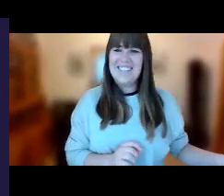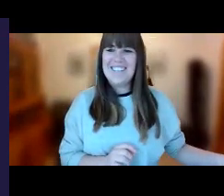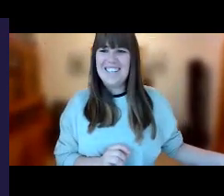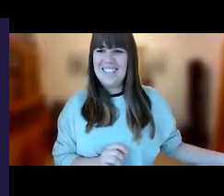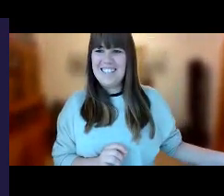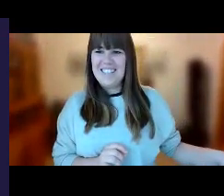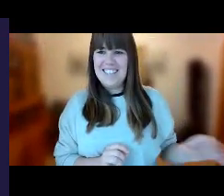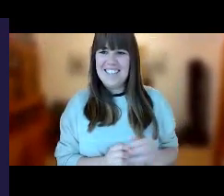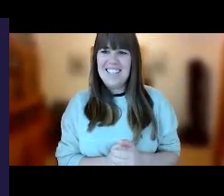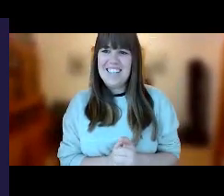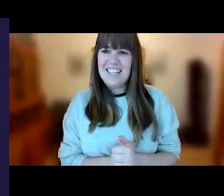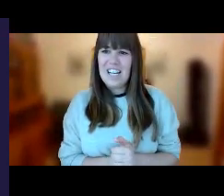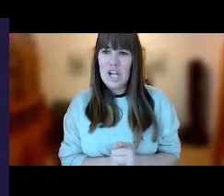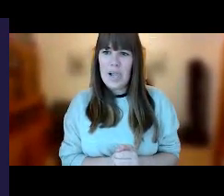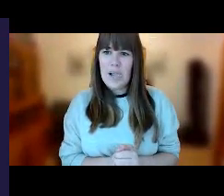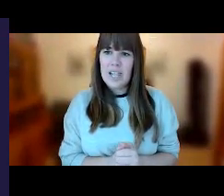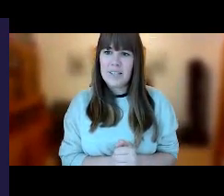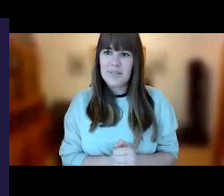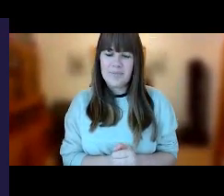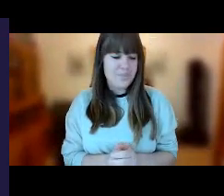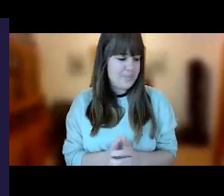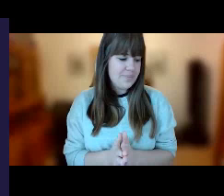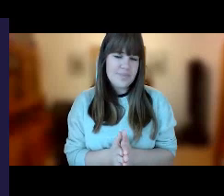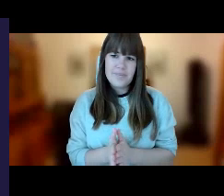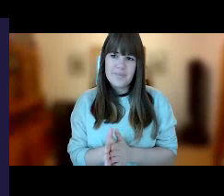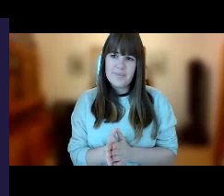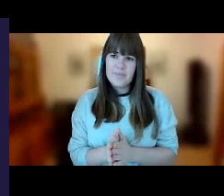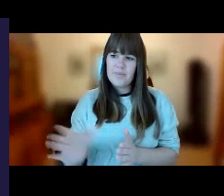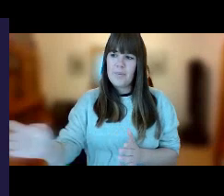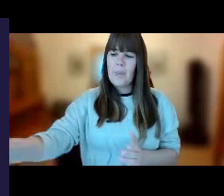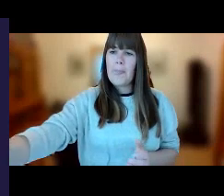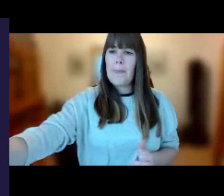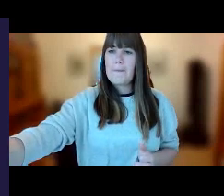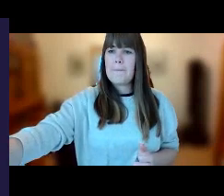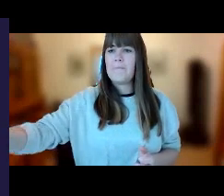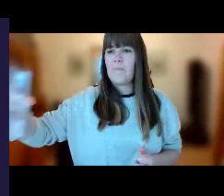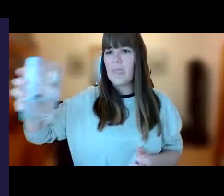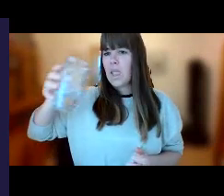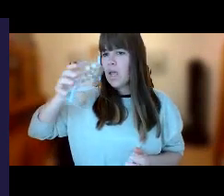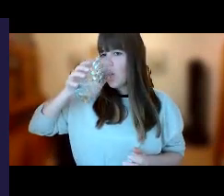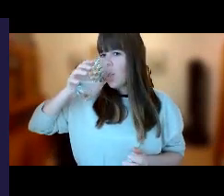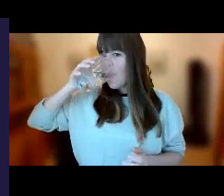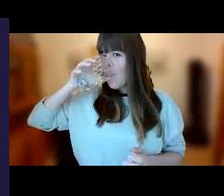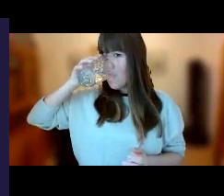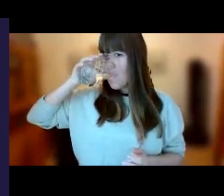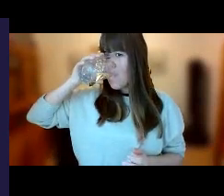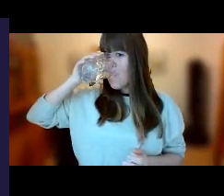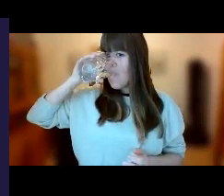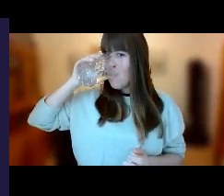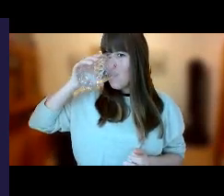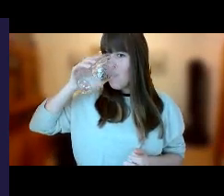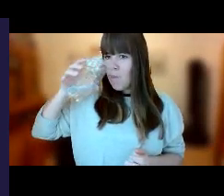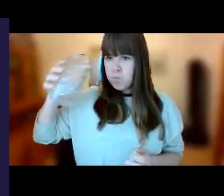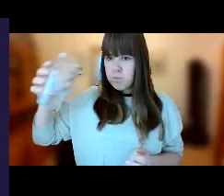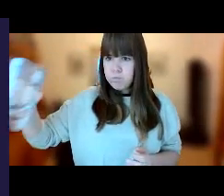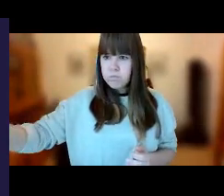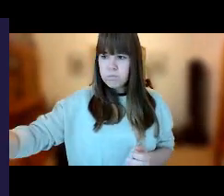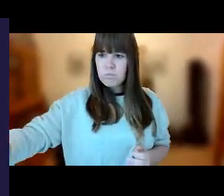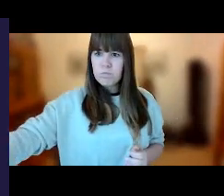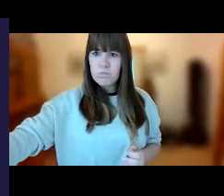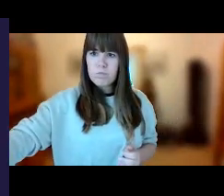Brilliant. Georgia, Jess, just a massive thank you for going through a wealth of information there. I